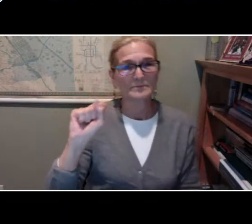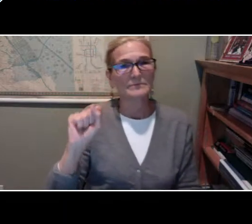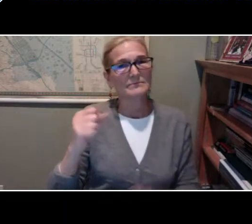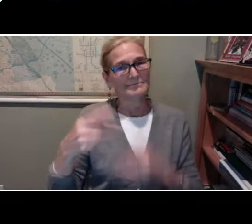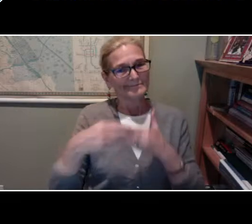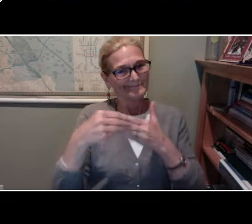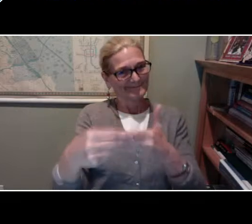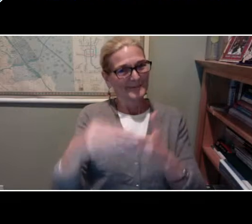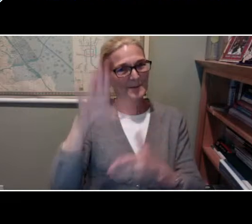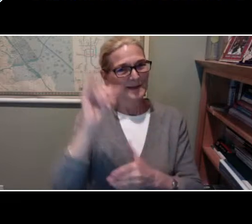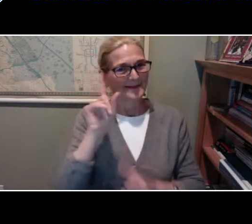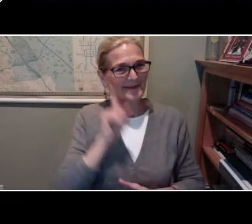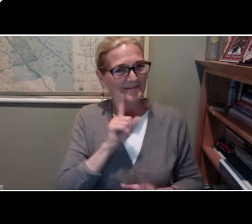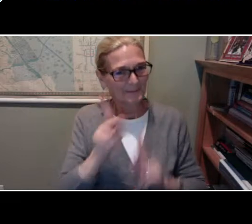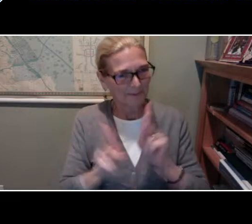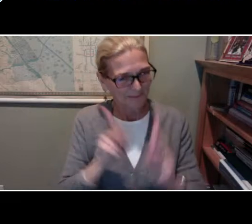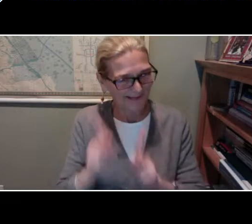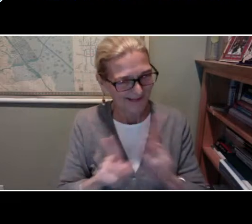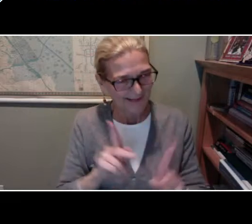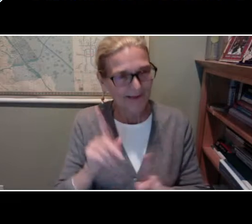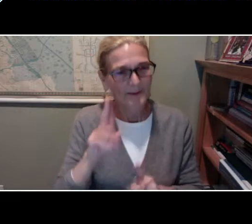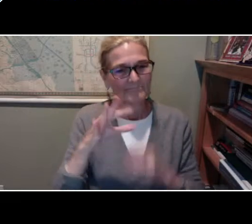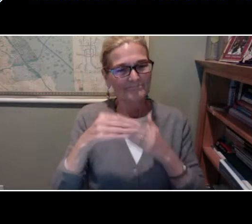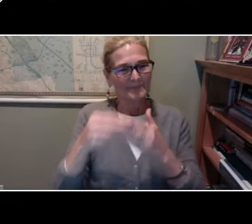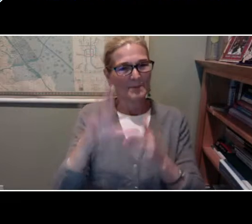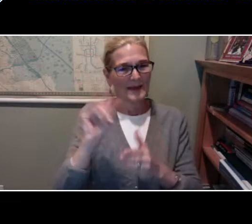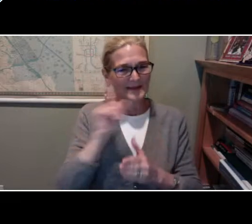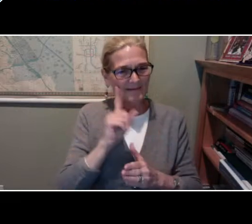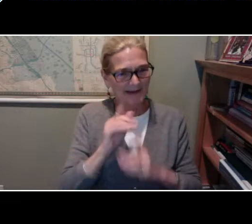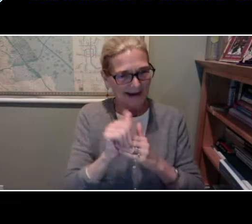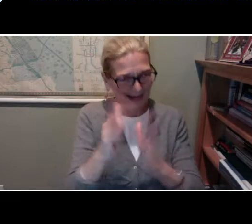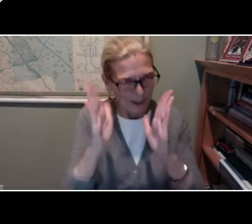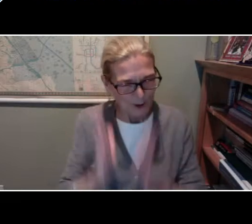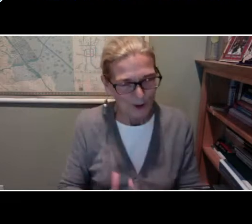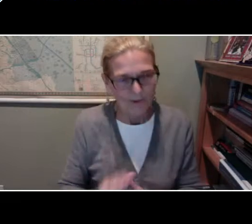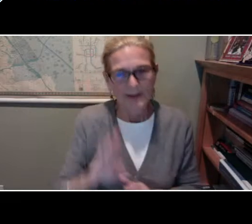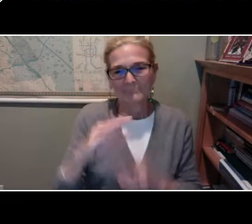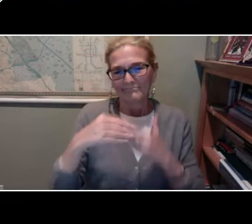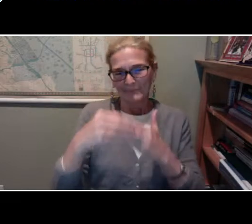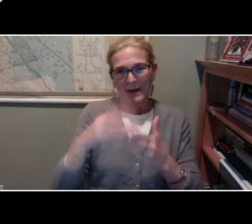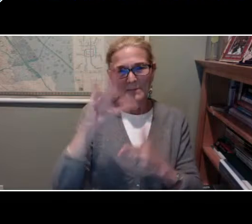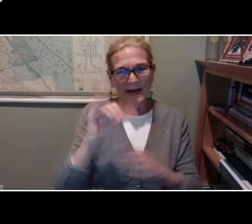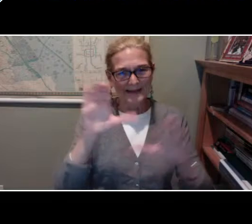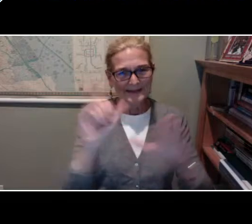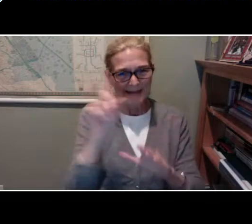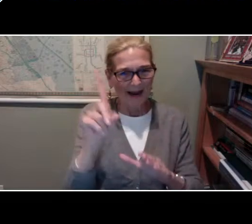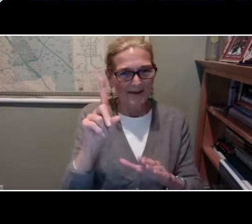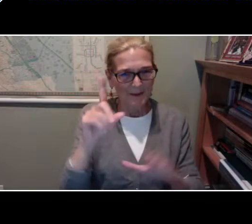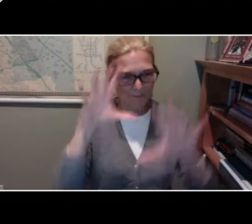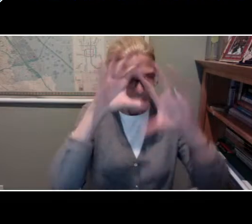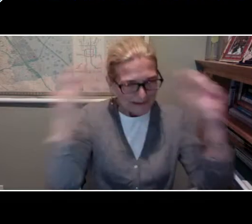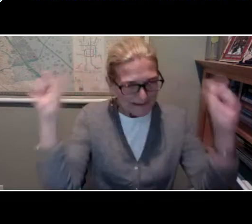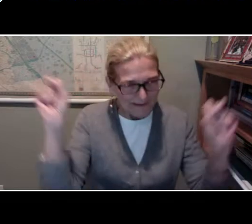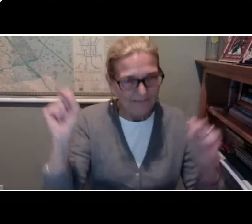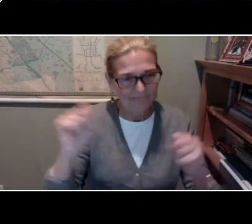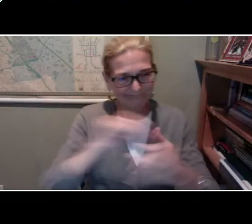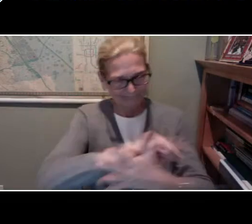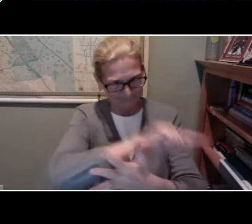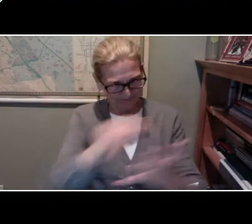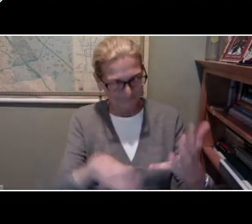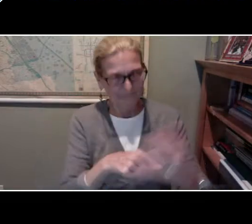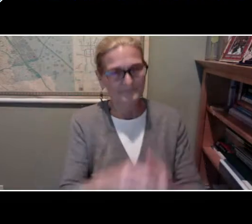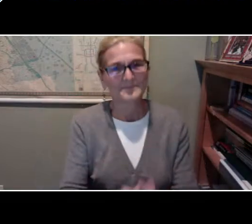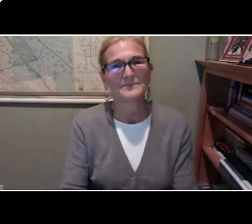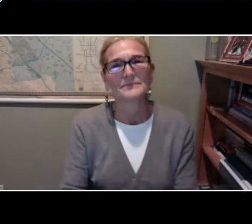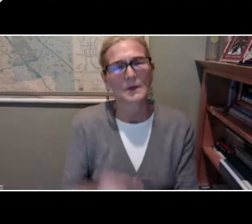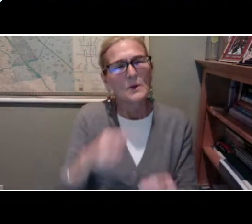these are quite important milestones that have been led by deaf people, by our deaf